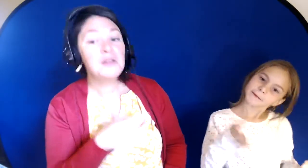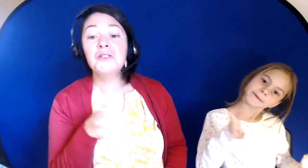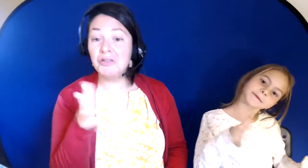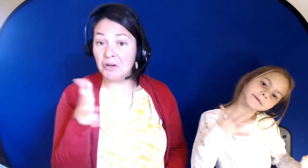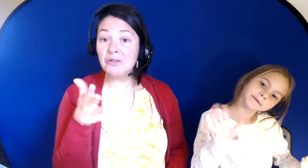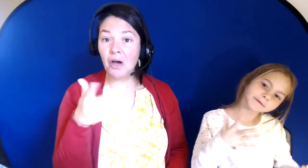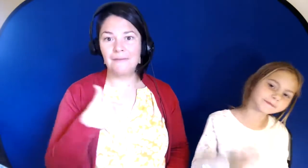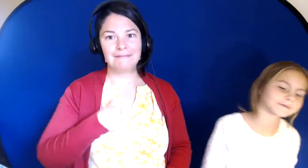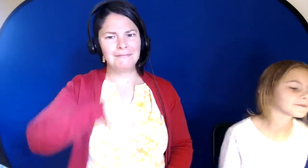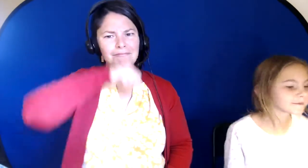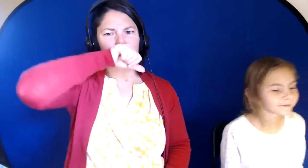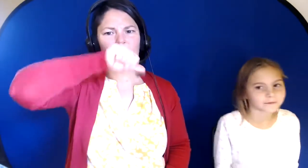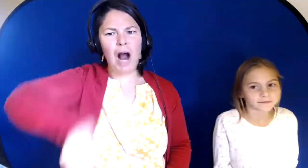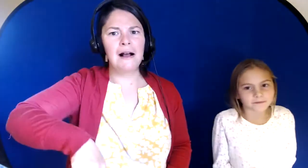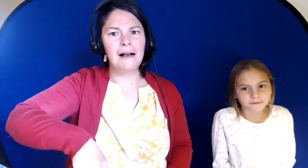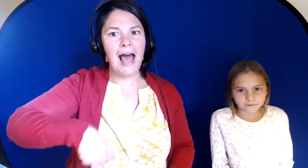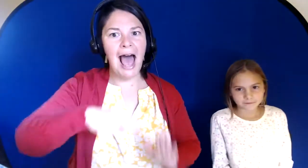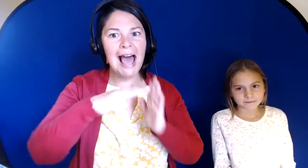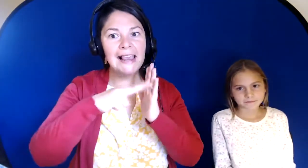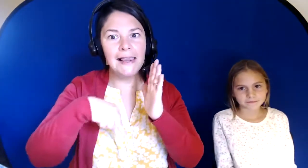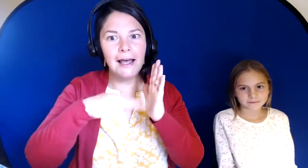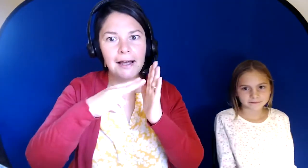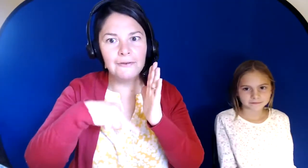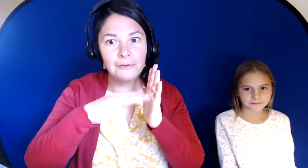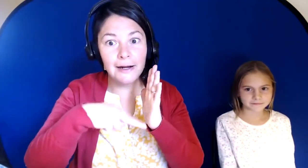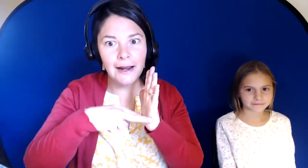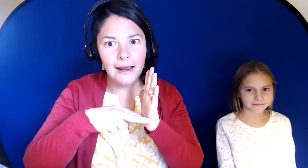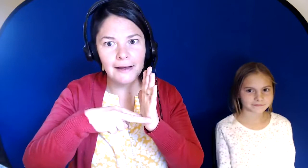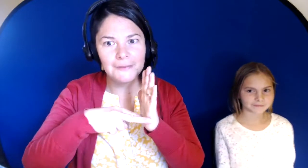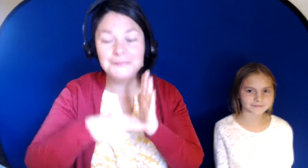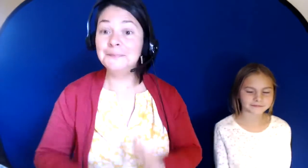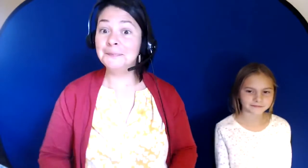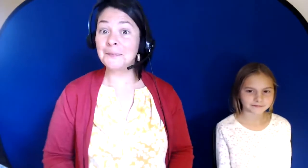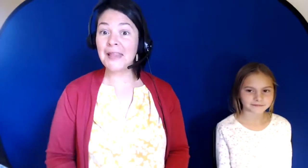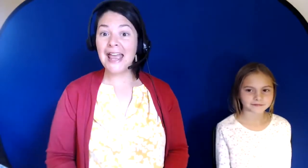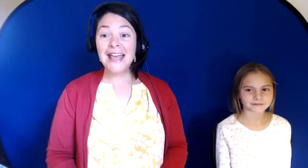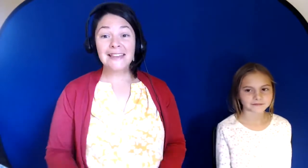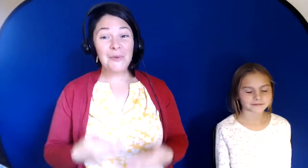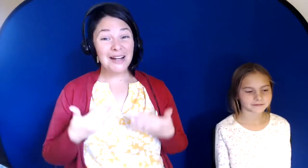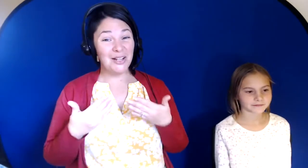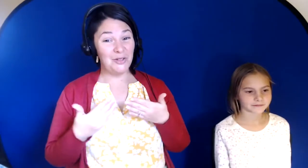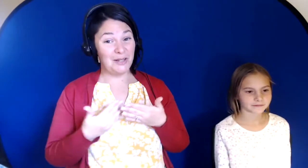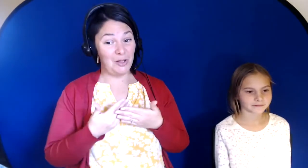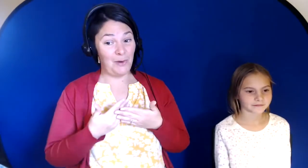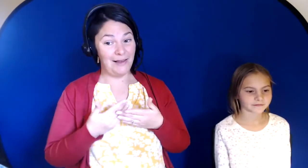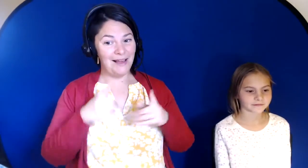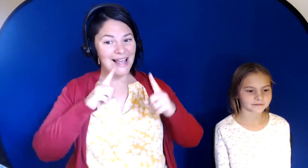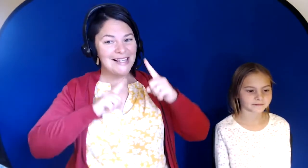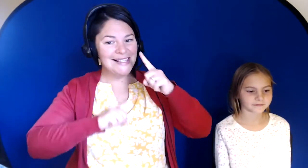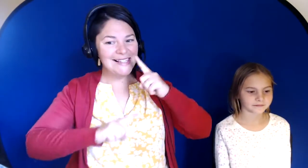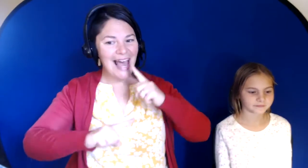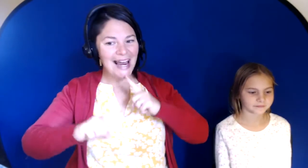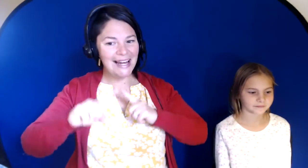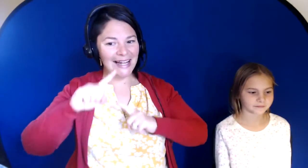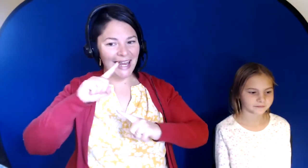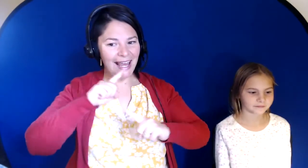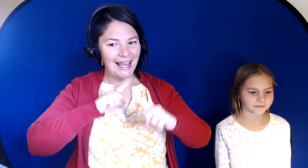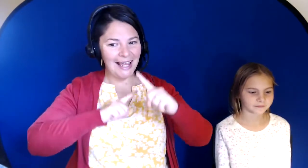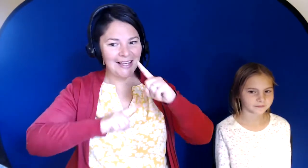So so. Mwah! I love reading. Now we're going to do a new one. Signing.